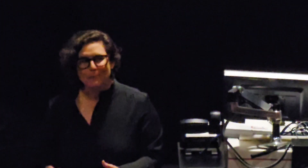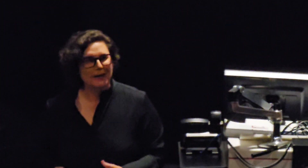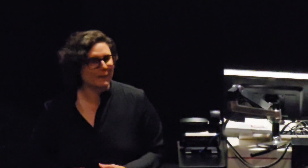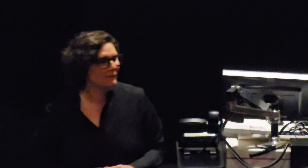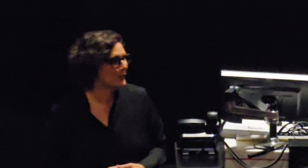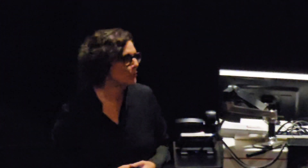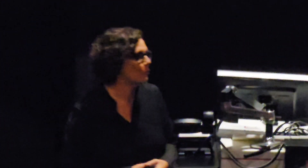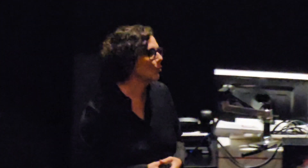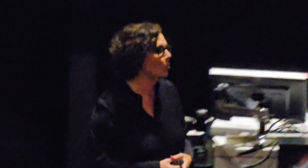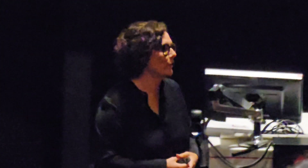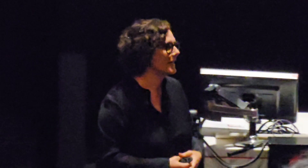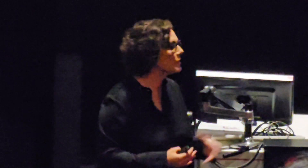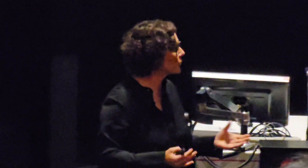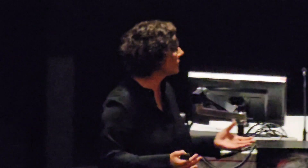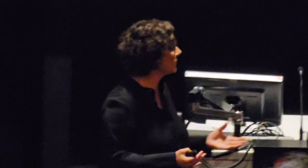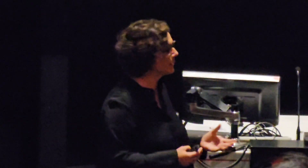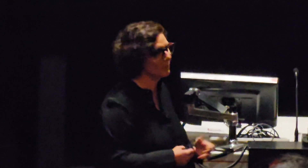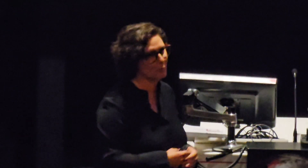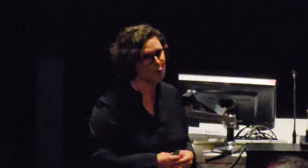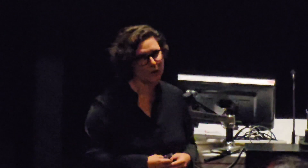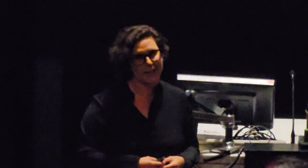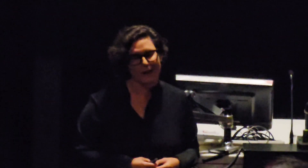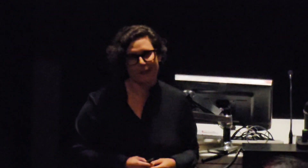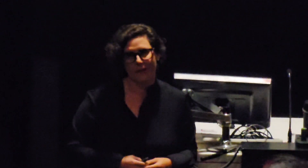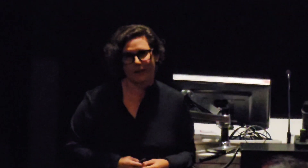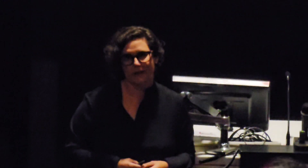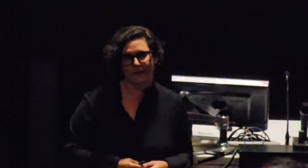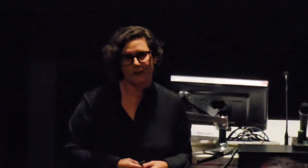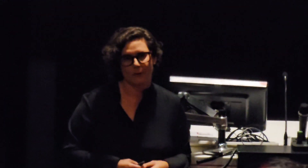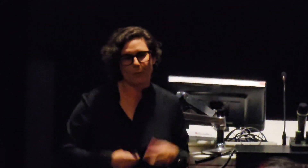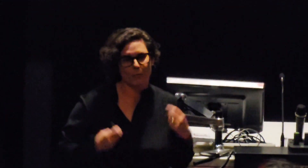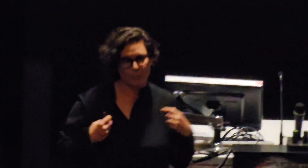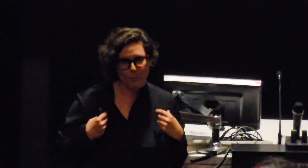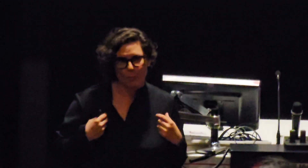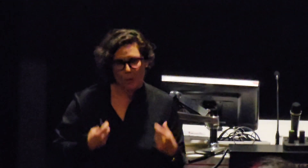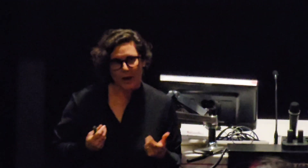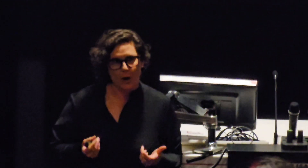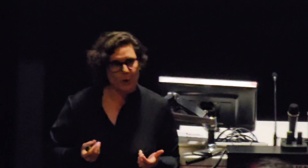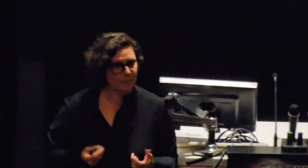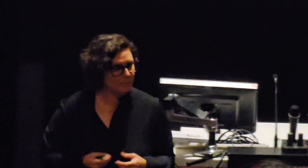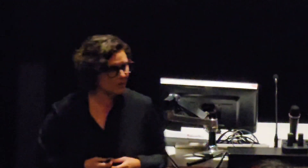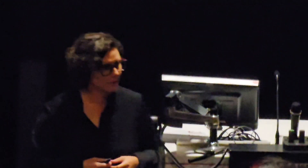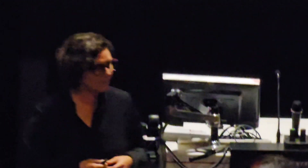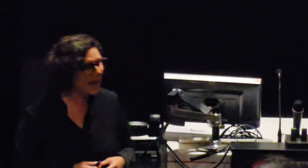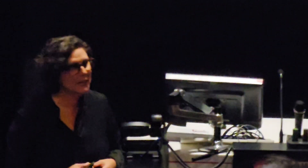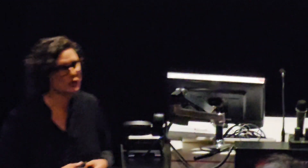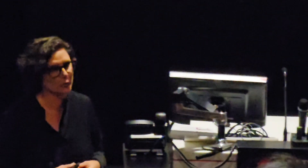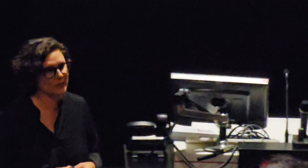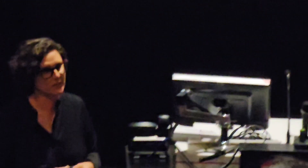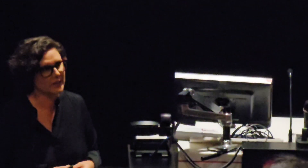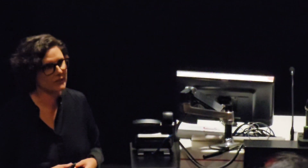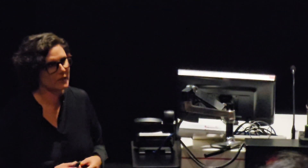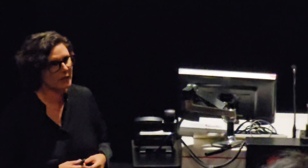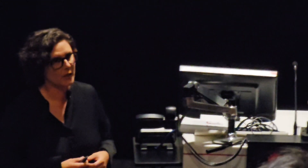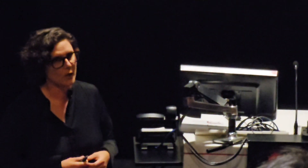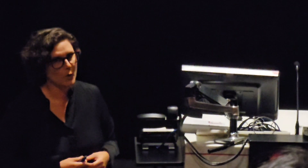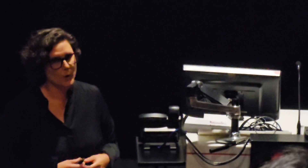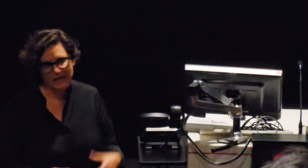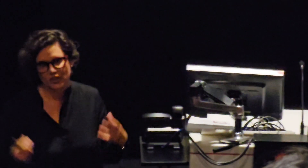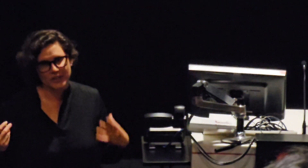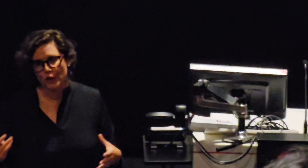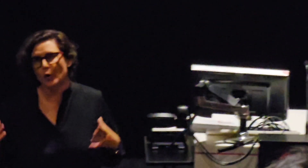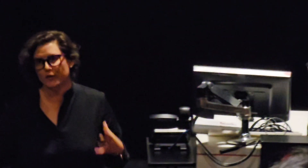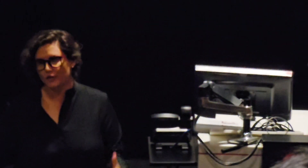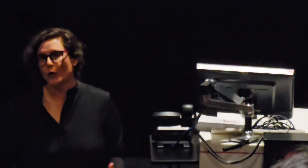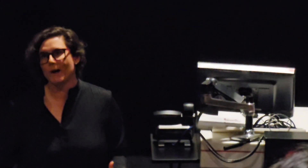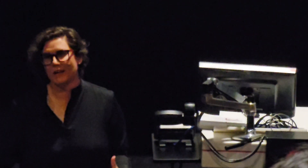whether you're deep in the field or interested broadly, I think what I hope to add to is a sense that